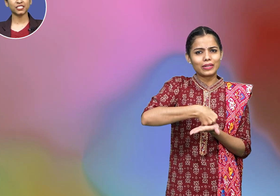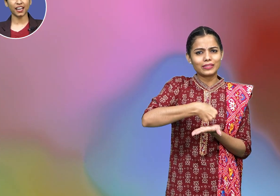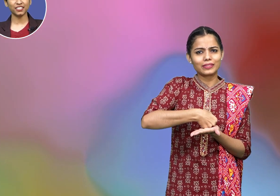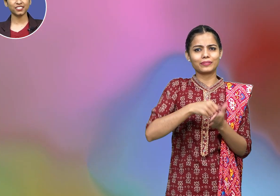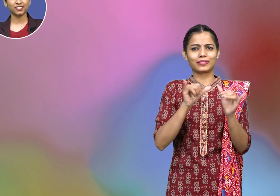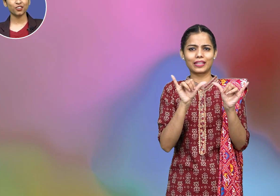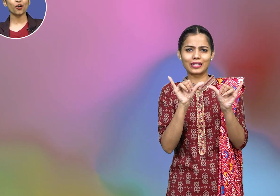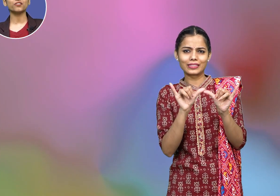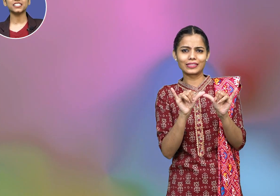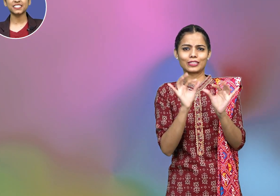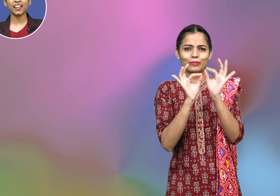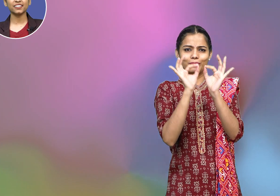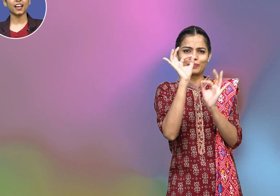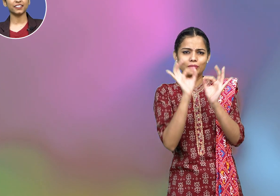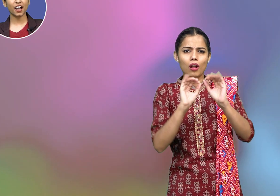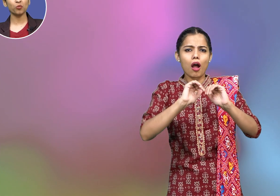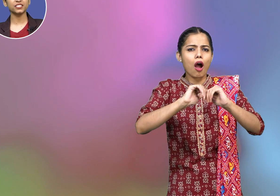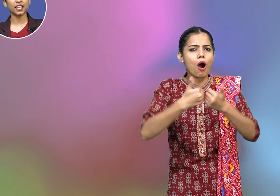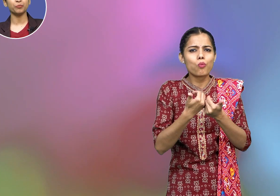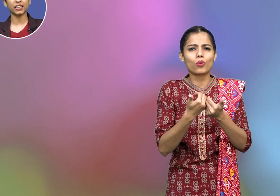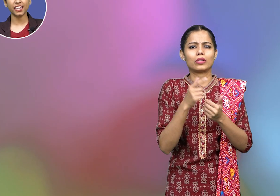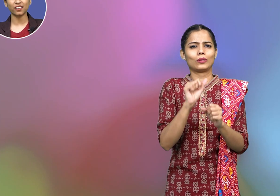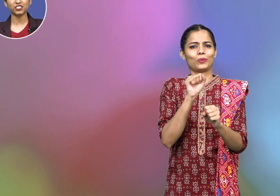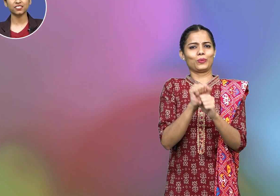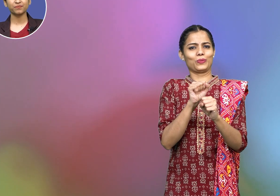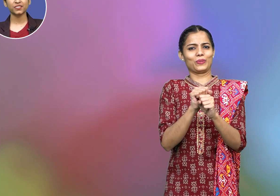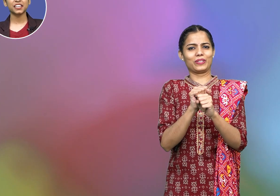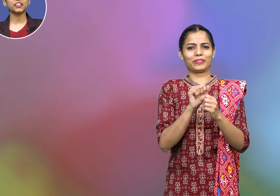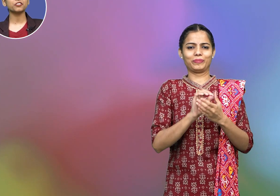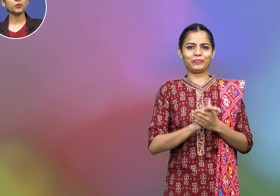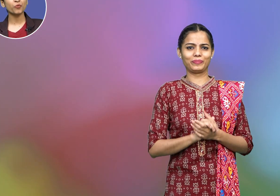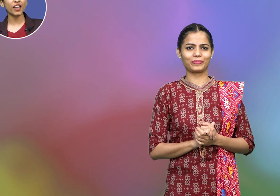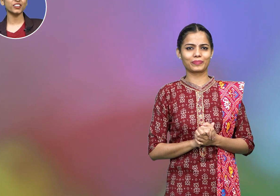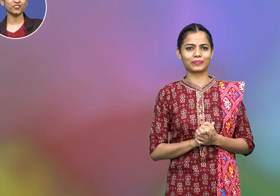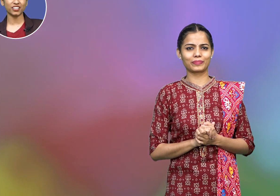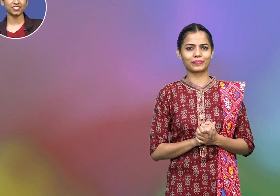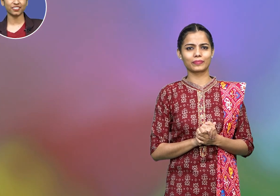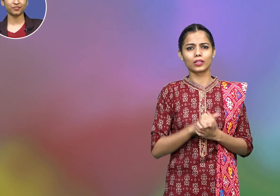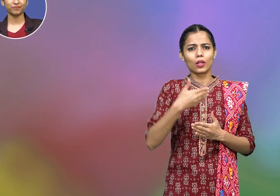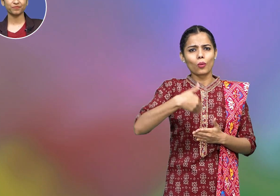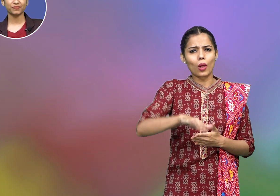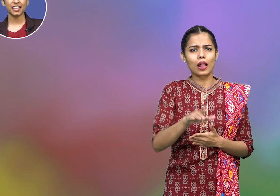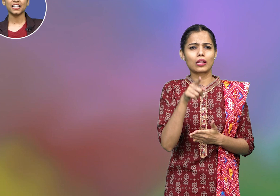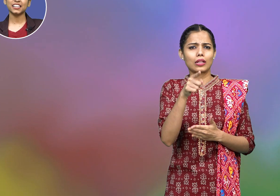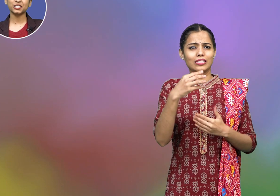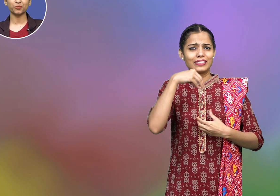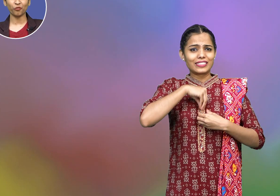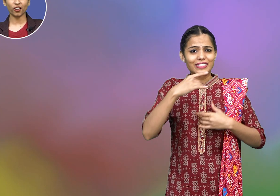minimum size of the cell and how cell behaves. It will be very interesting.